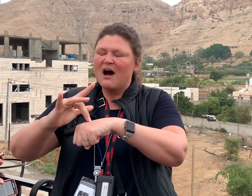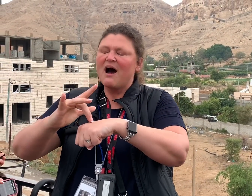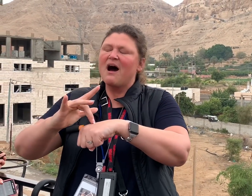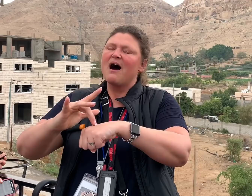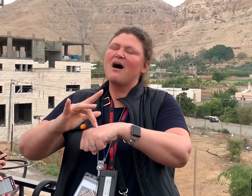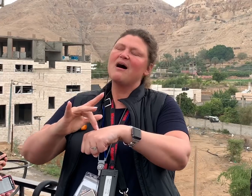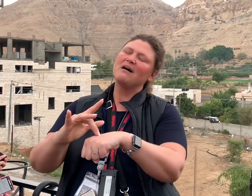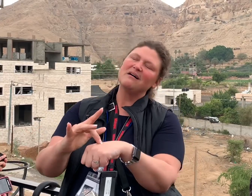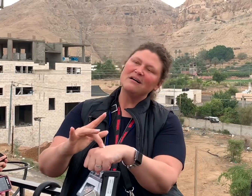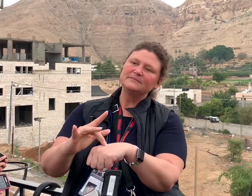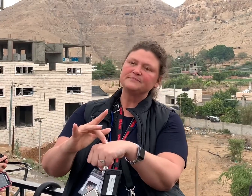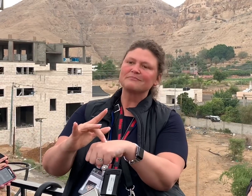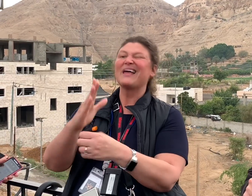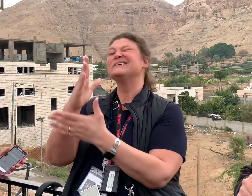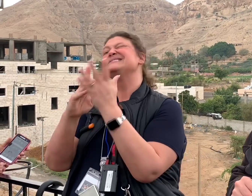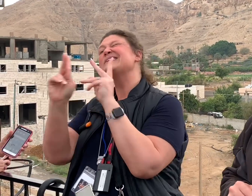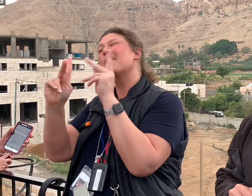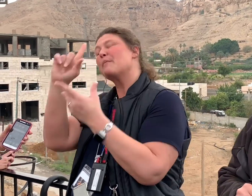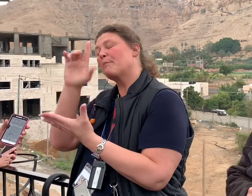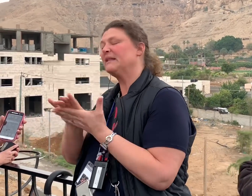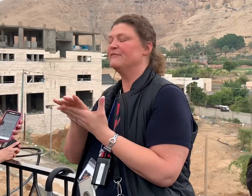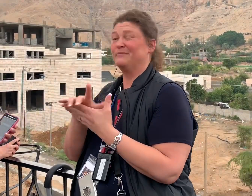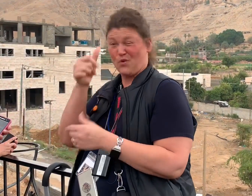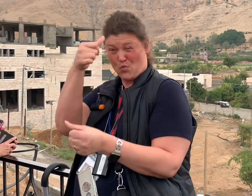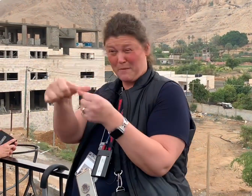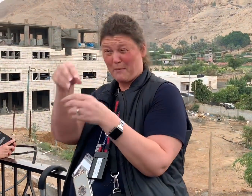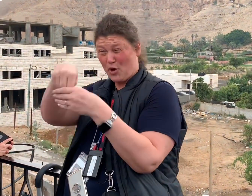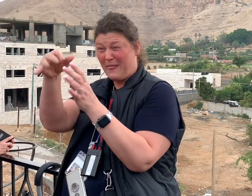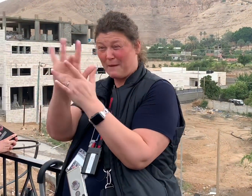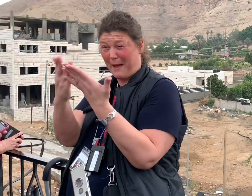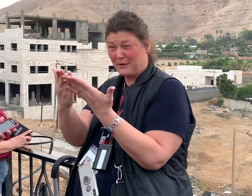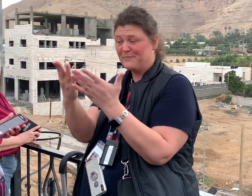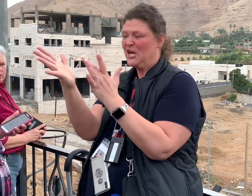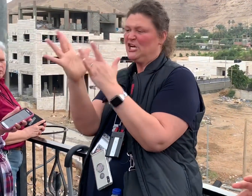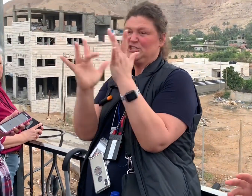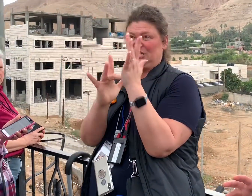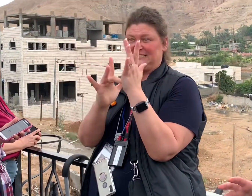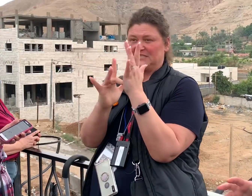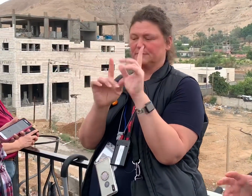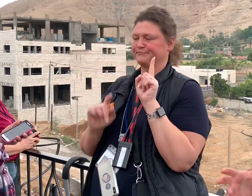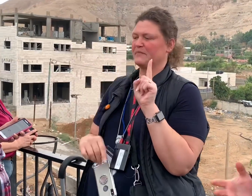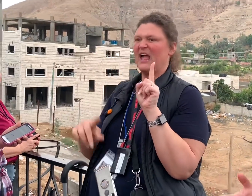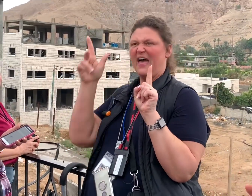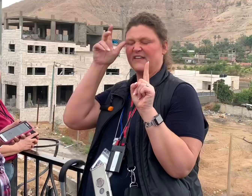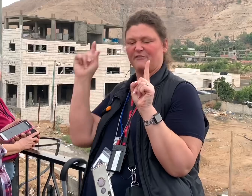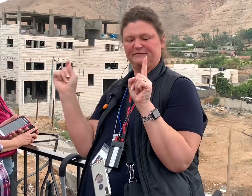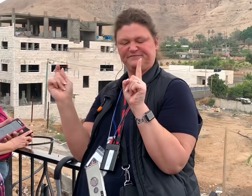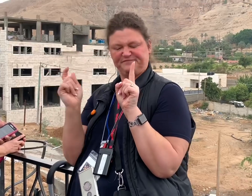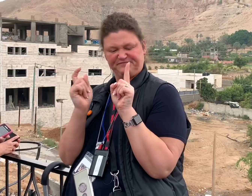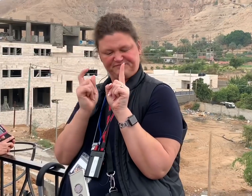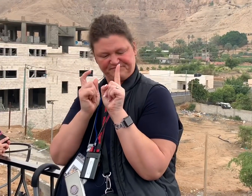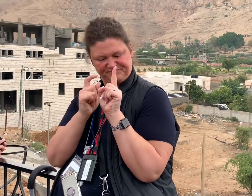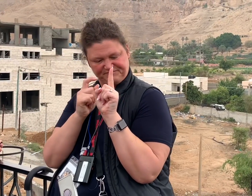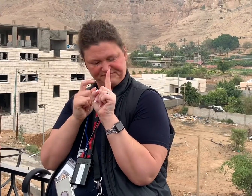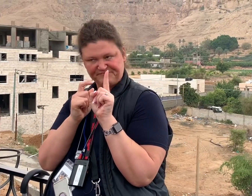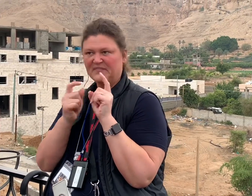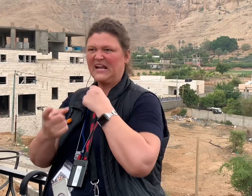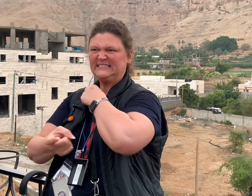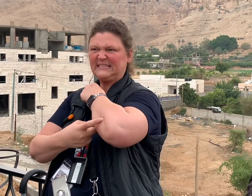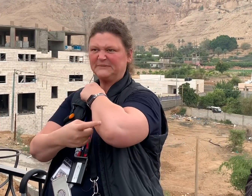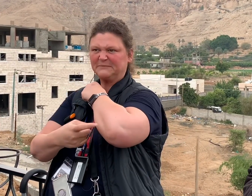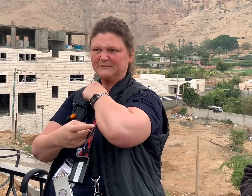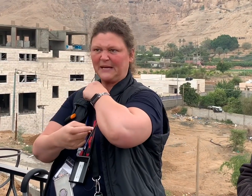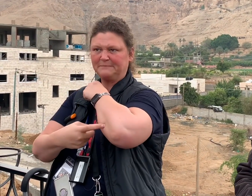was tempted by the devil, he relied on this stone, or maybe he leaned against